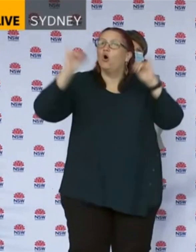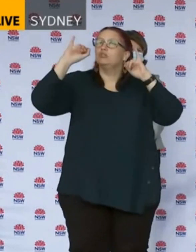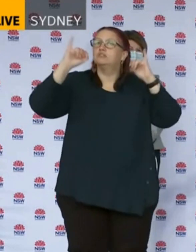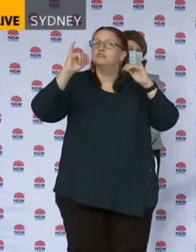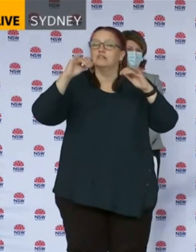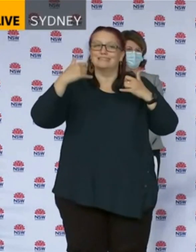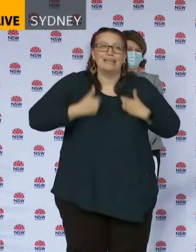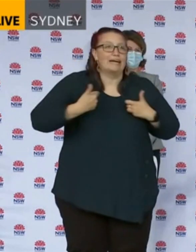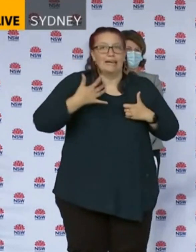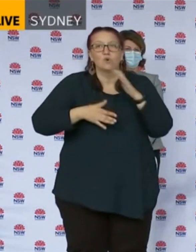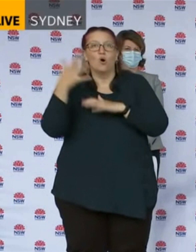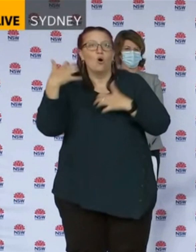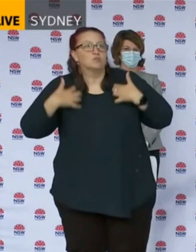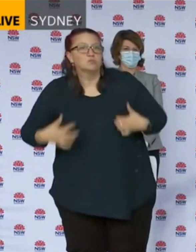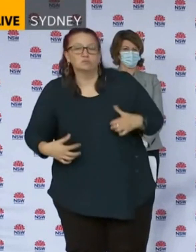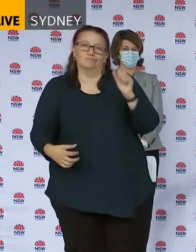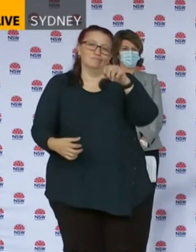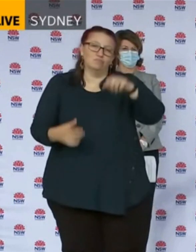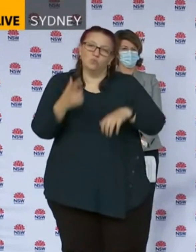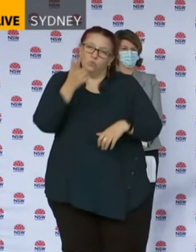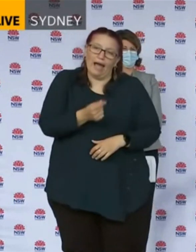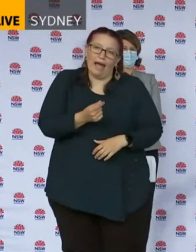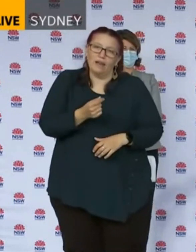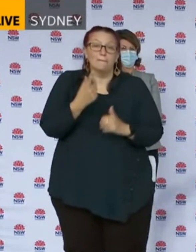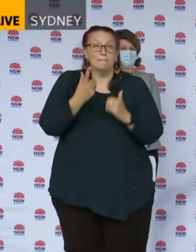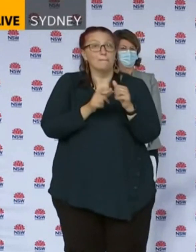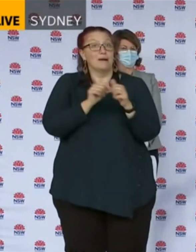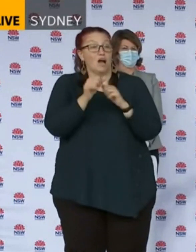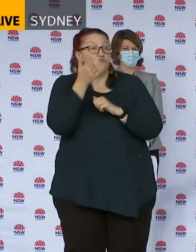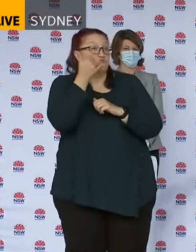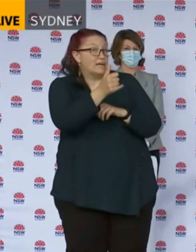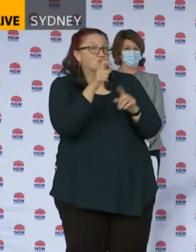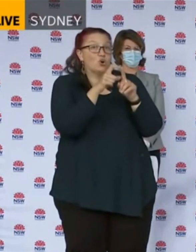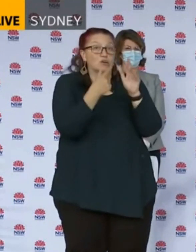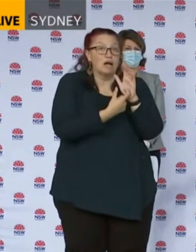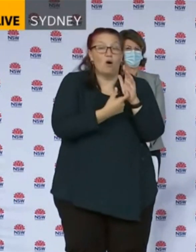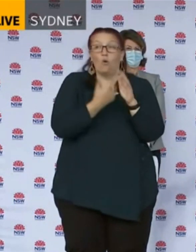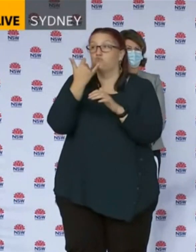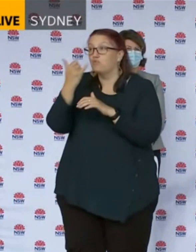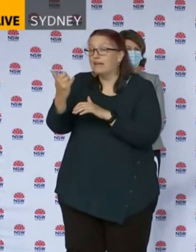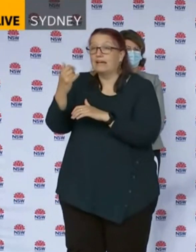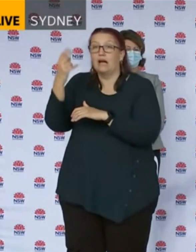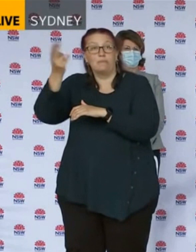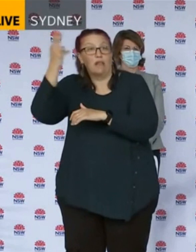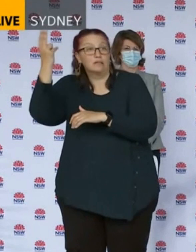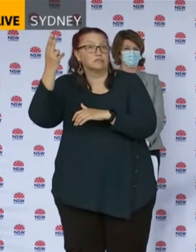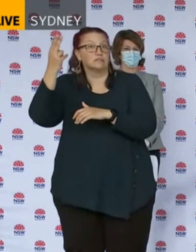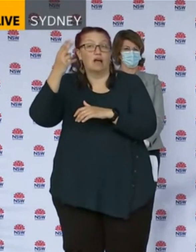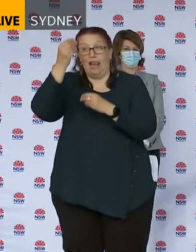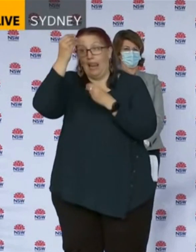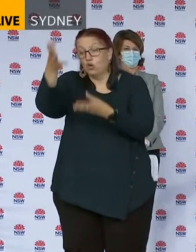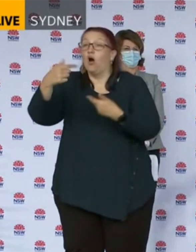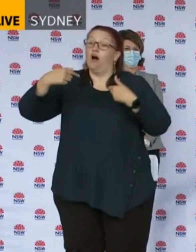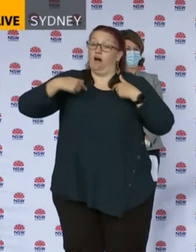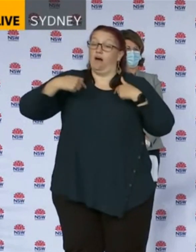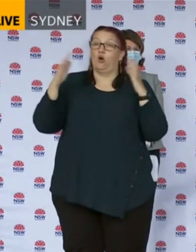out. But we do ask that you contact your healthcare provider if at all possible, or certainly alert the ambulance when you ring